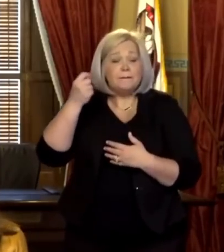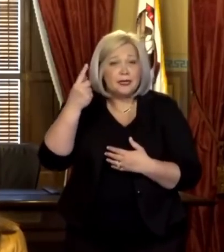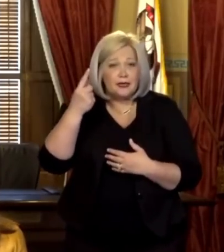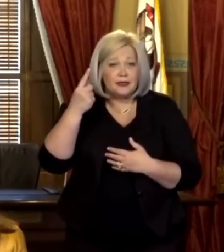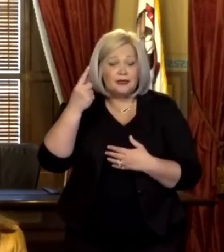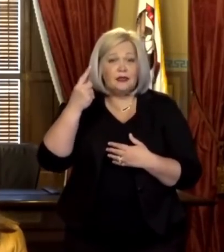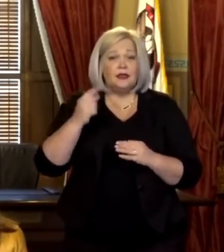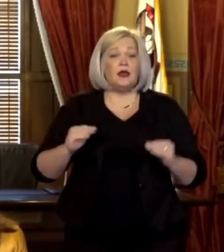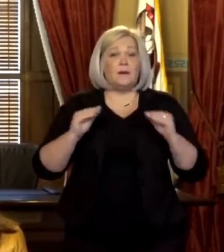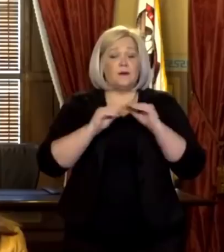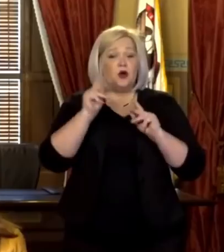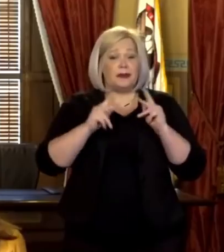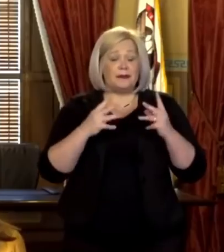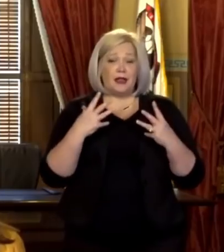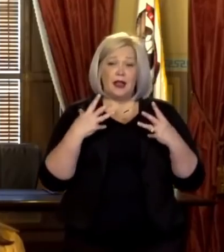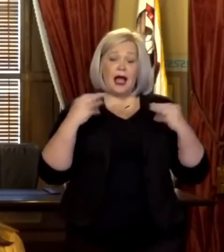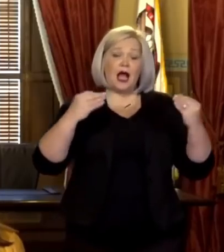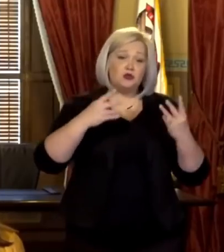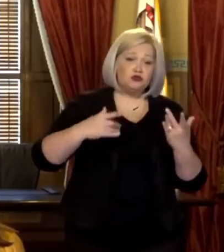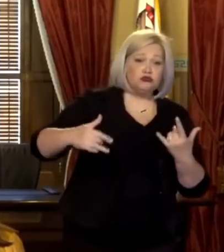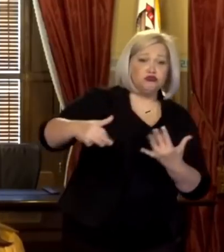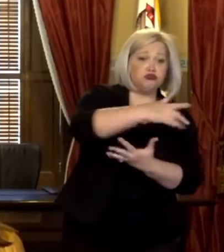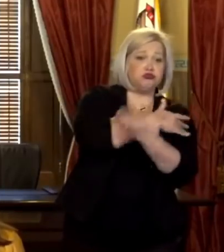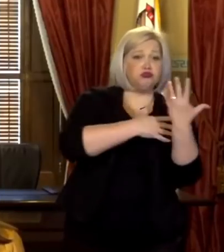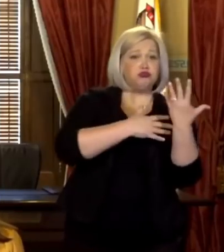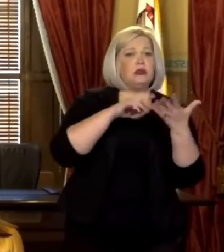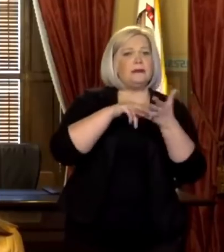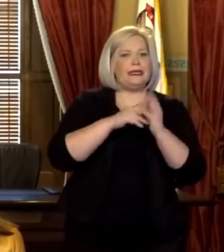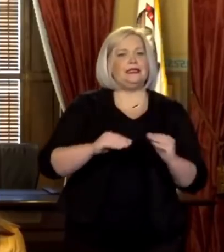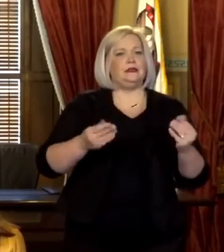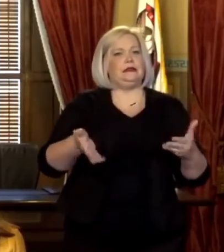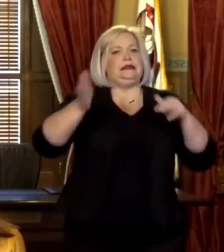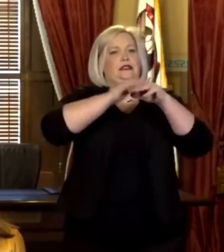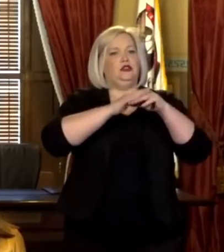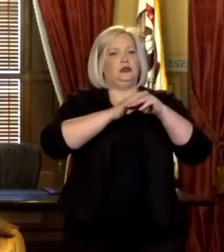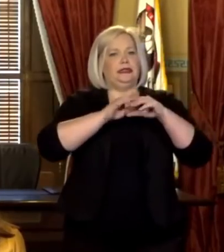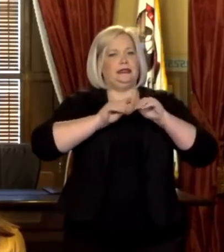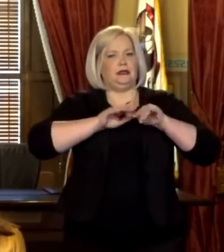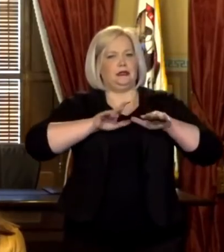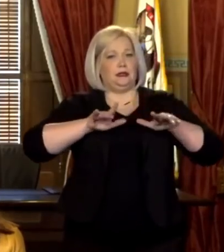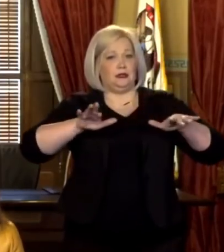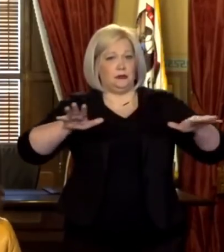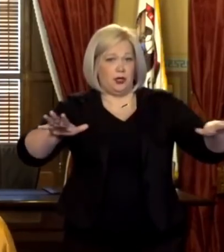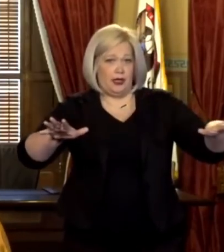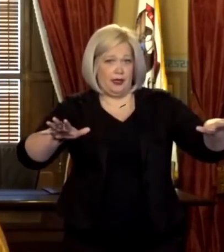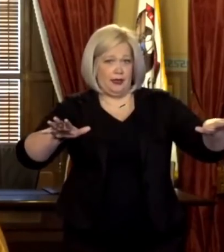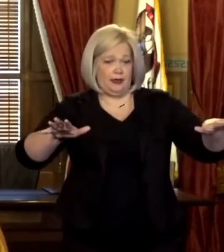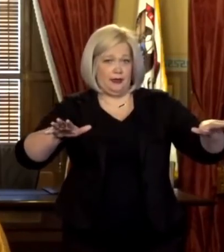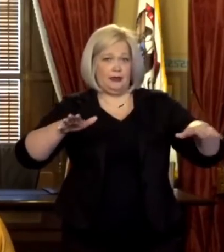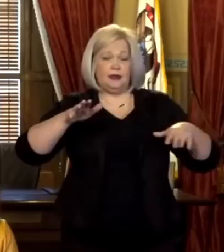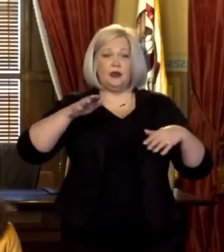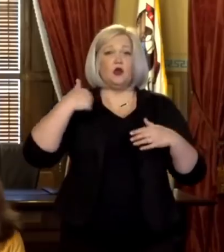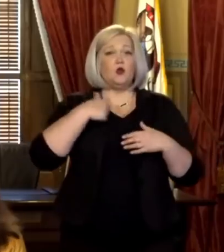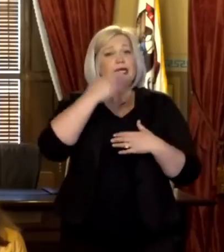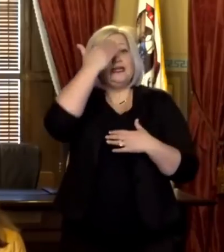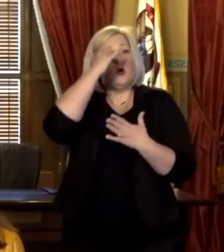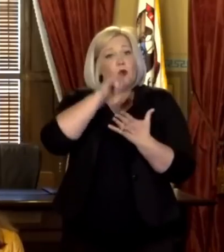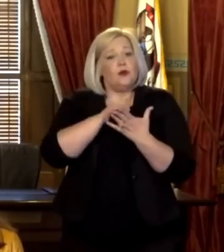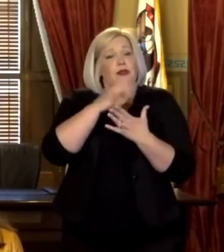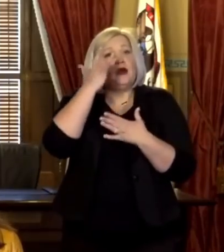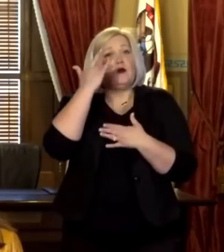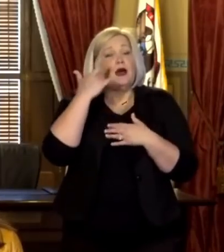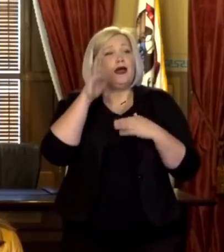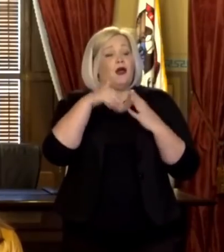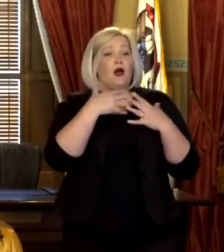moving, the more likely there's spread. And because of that, and because of what our epidemiologists and all of our healthcare